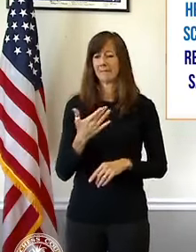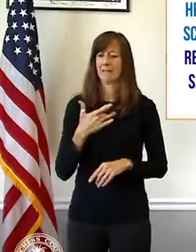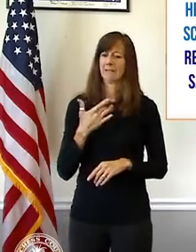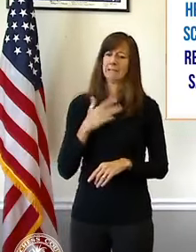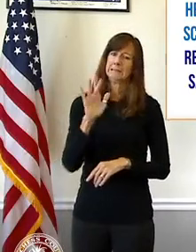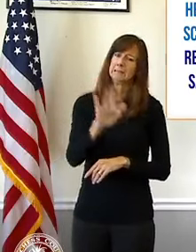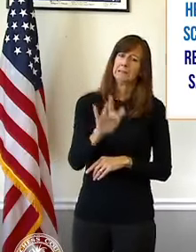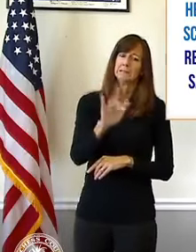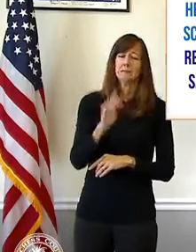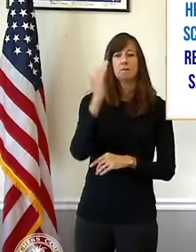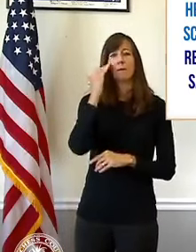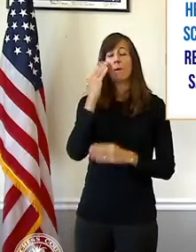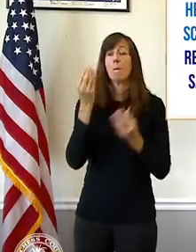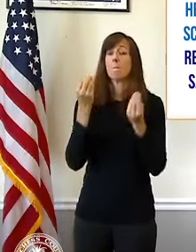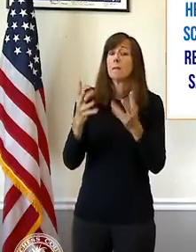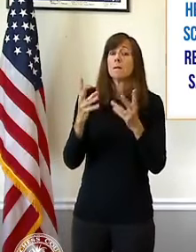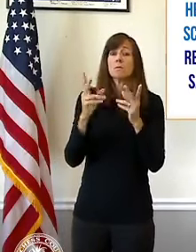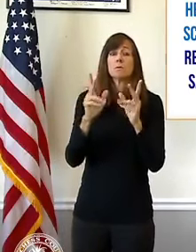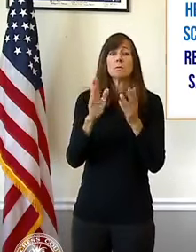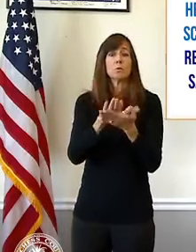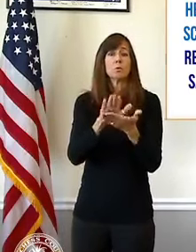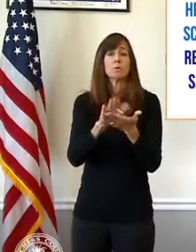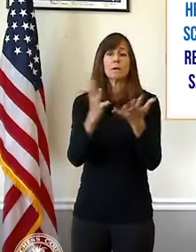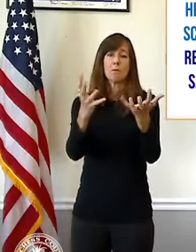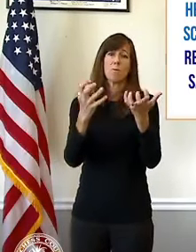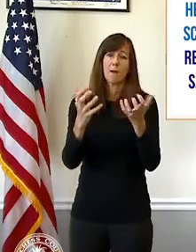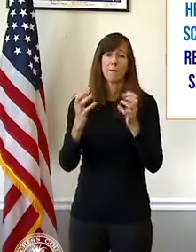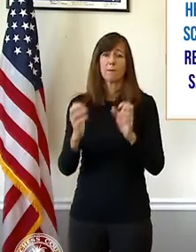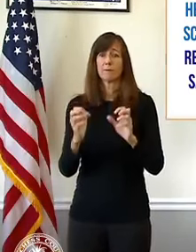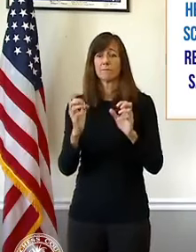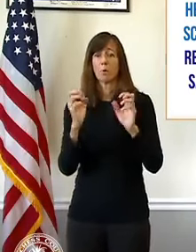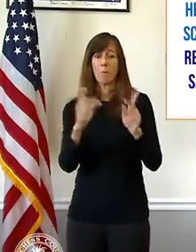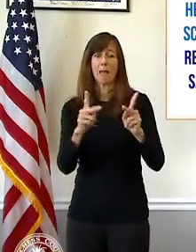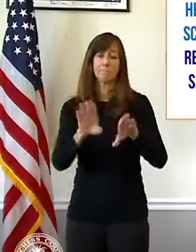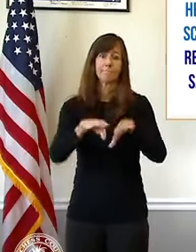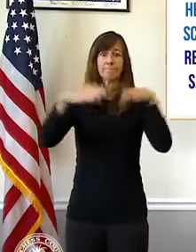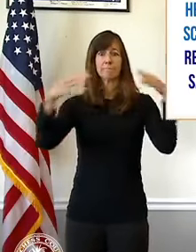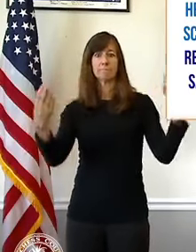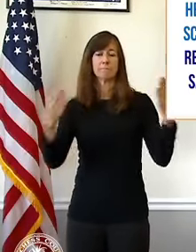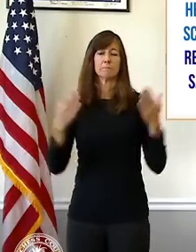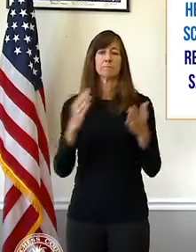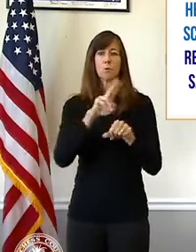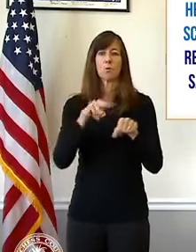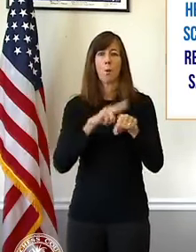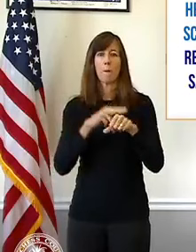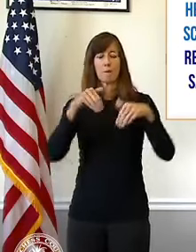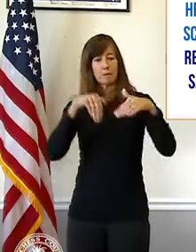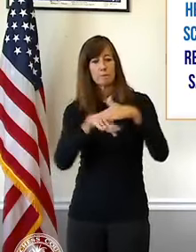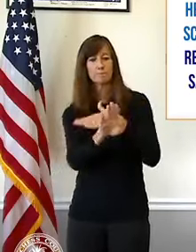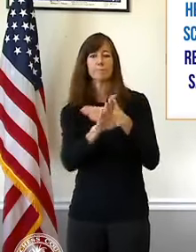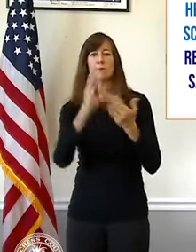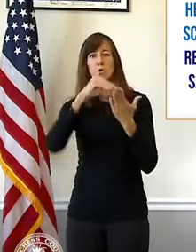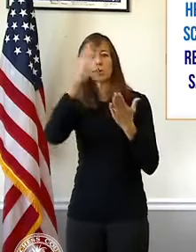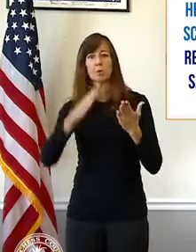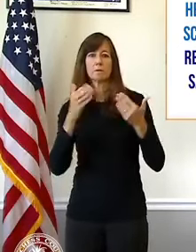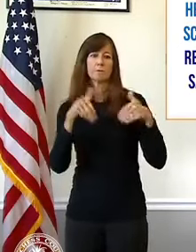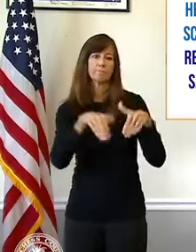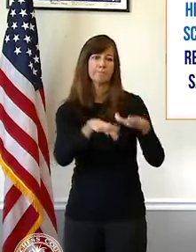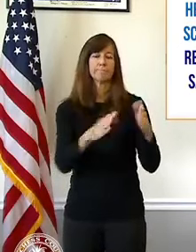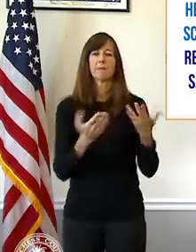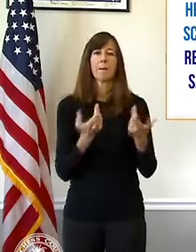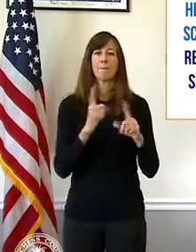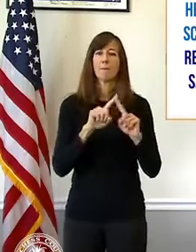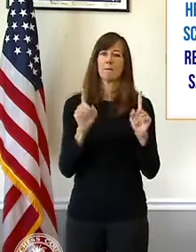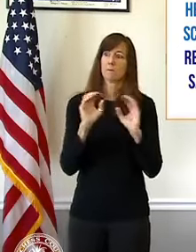who want to be back in a position of providing in-person school and education. We know that there's no substitution for that, and